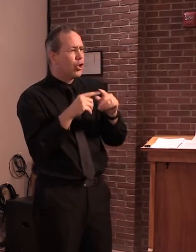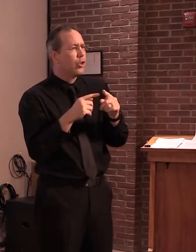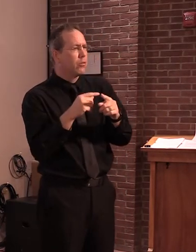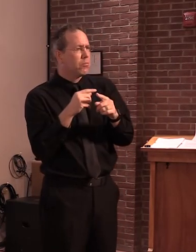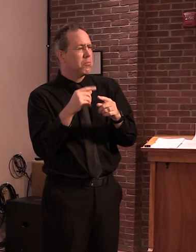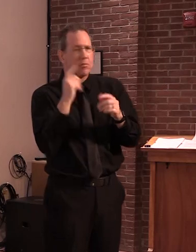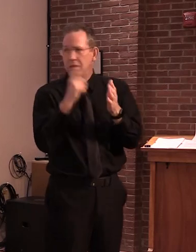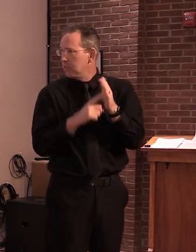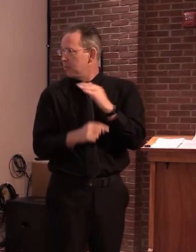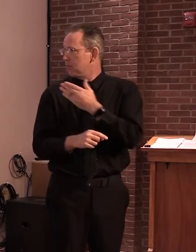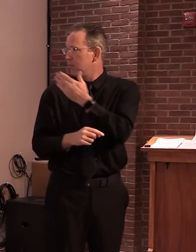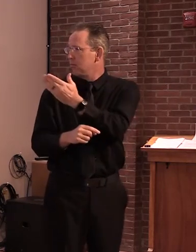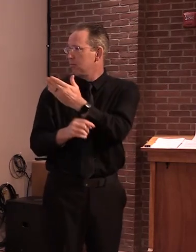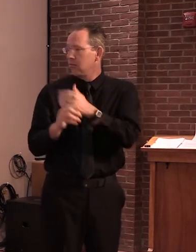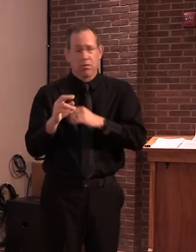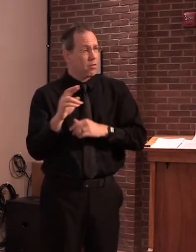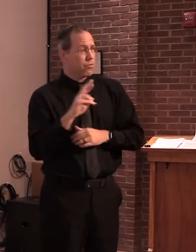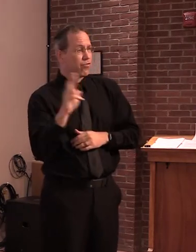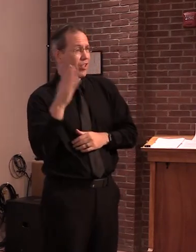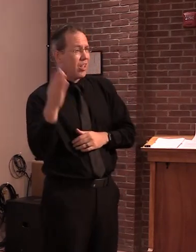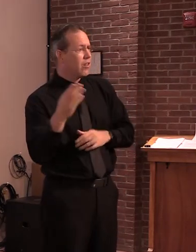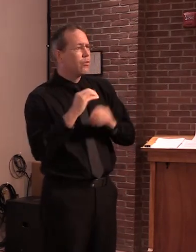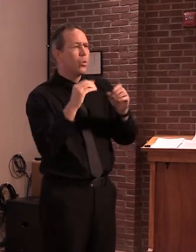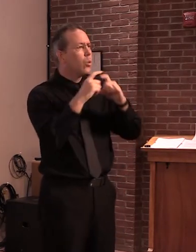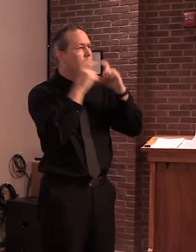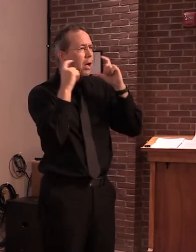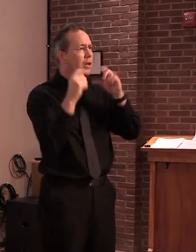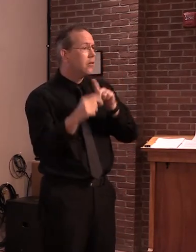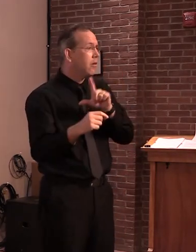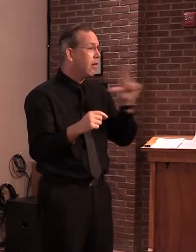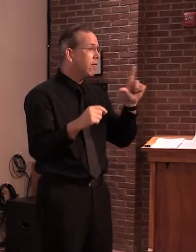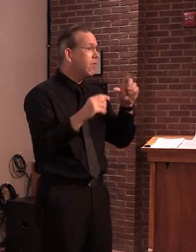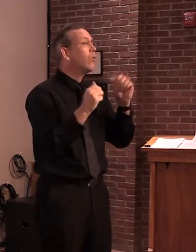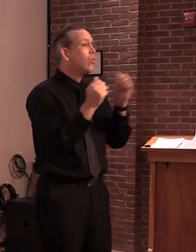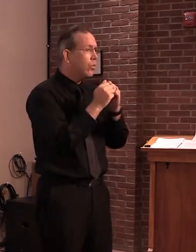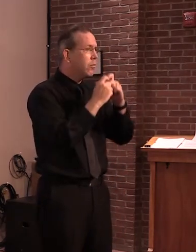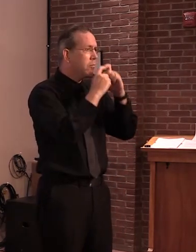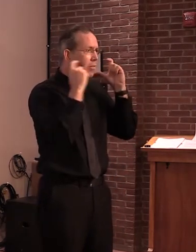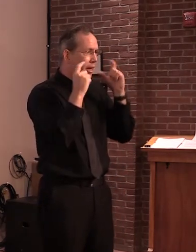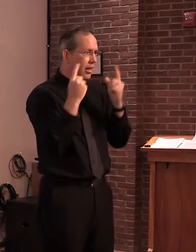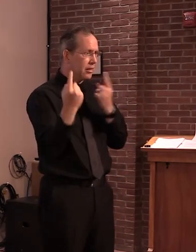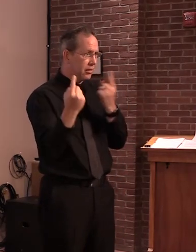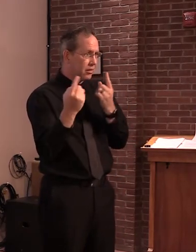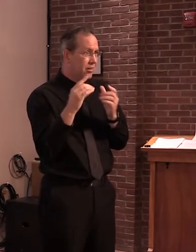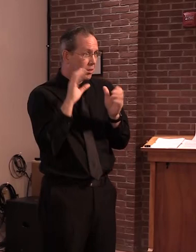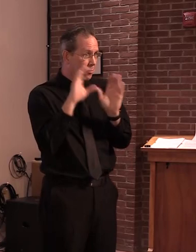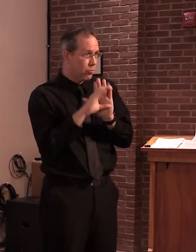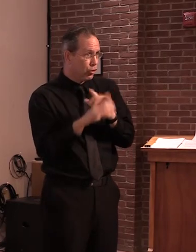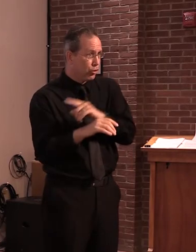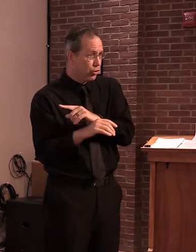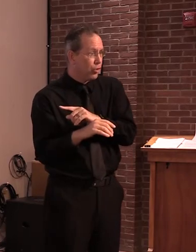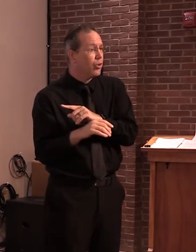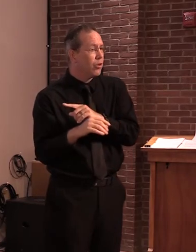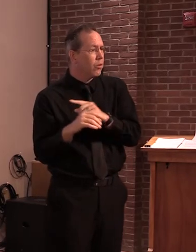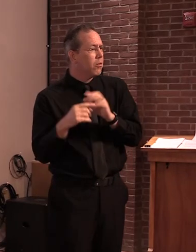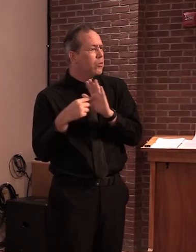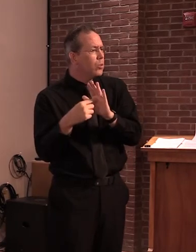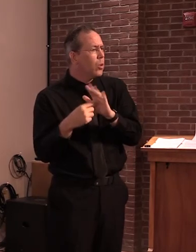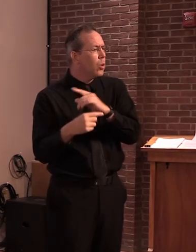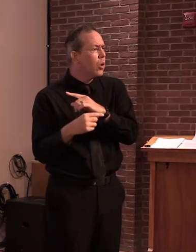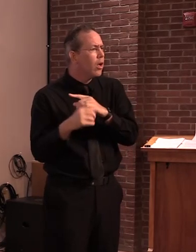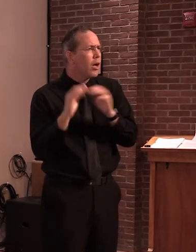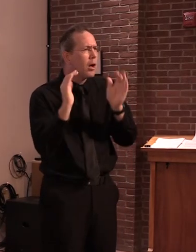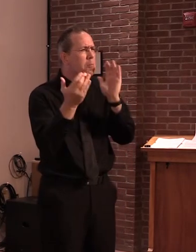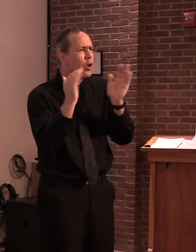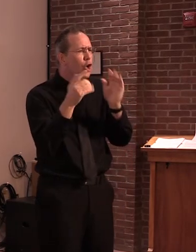months. However, as we alluded to last week, the model also demonstrates, and as we've depicted on the right side of the chart,